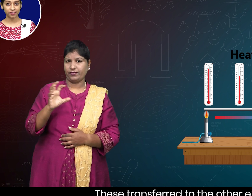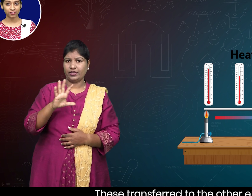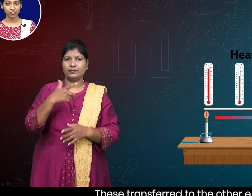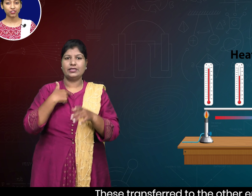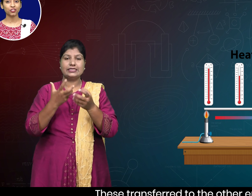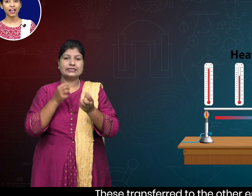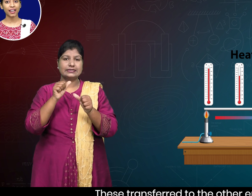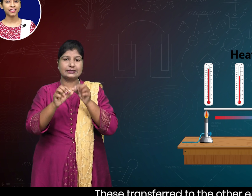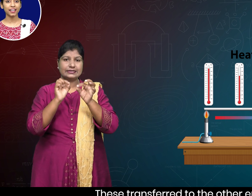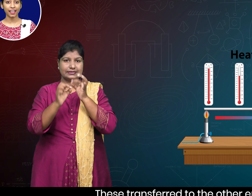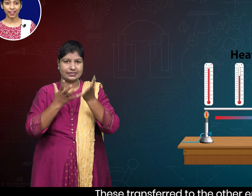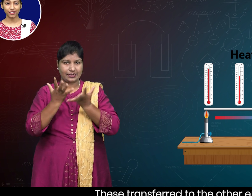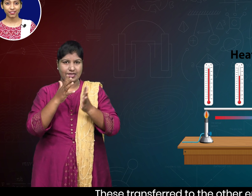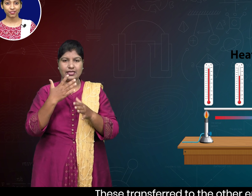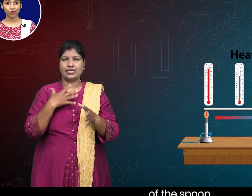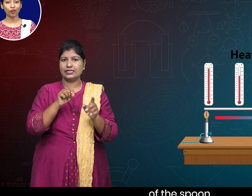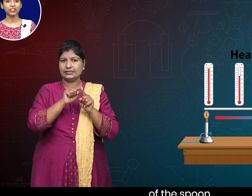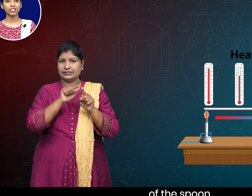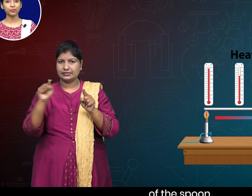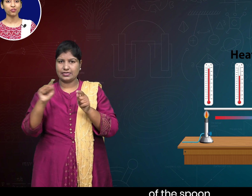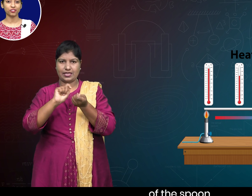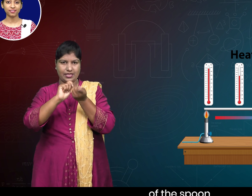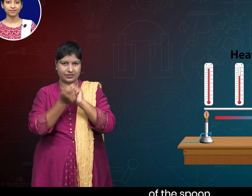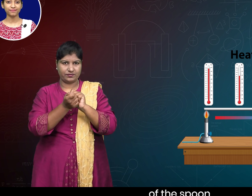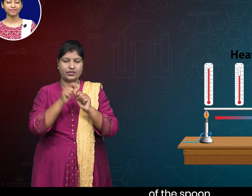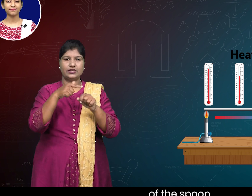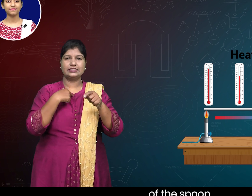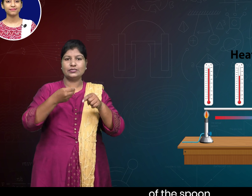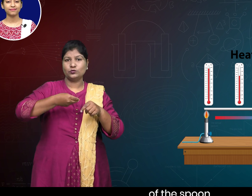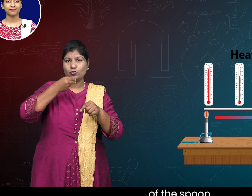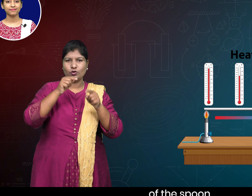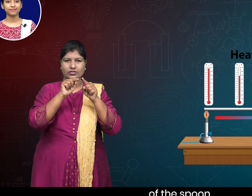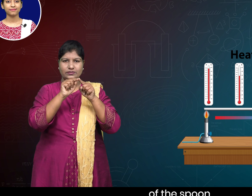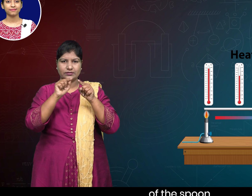transferred to the other end of the spoon.